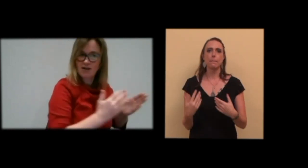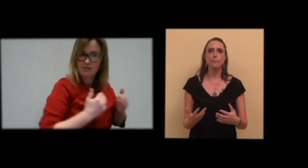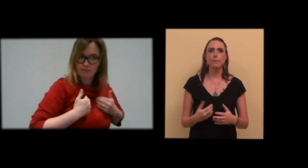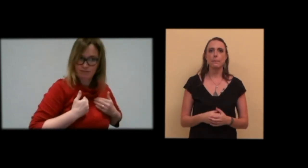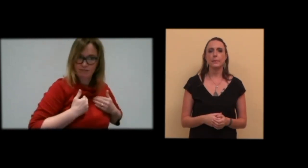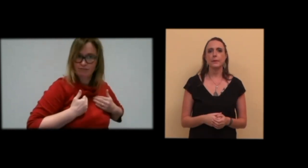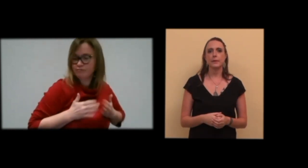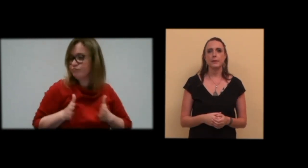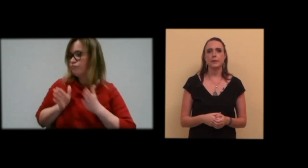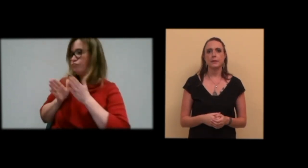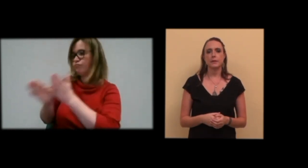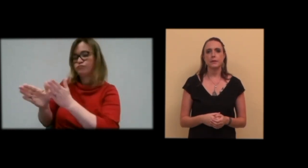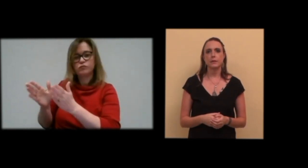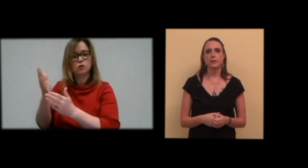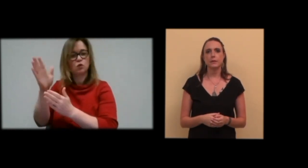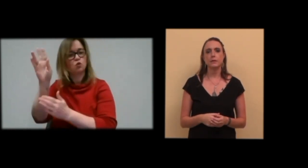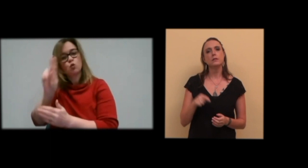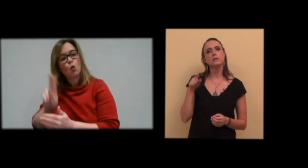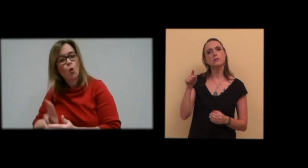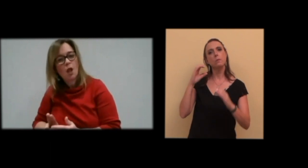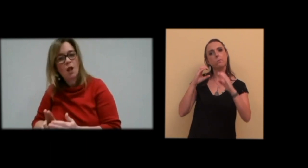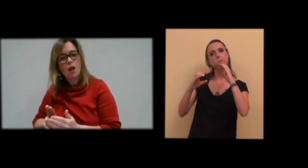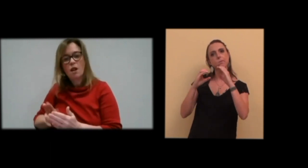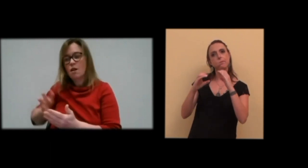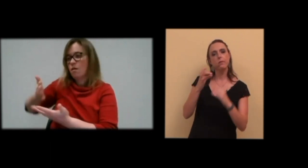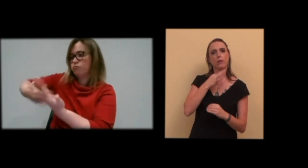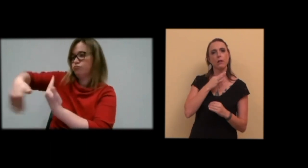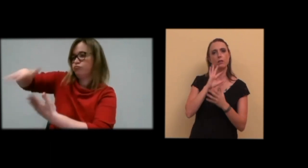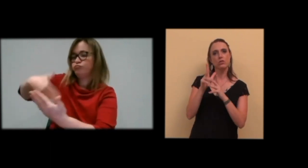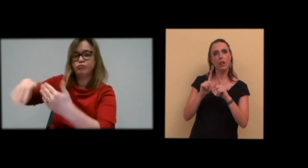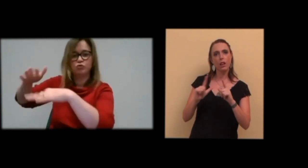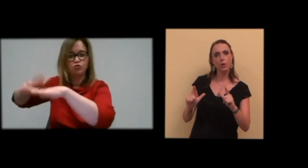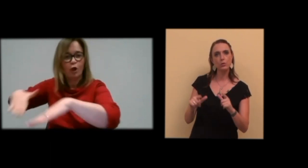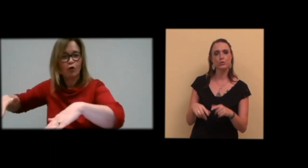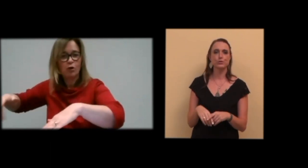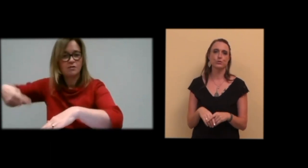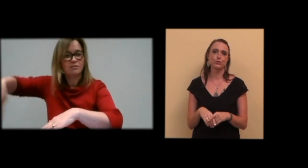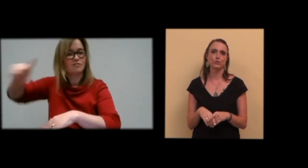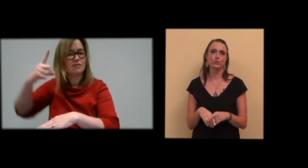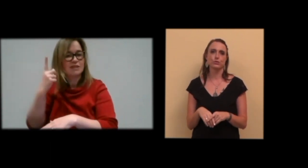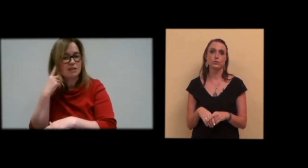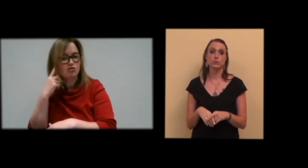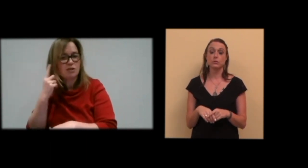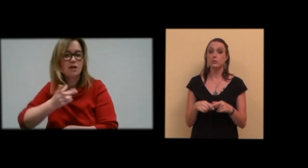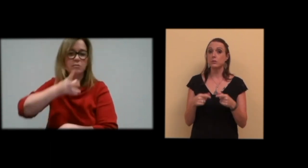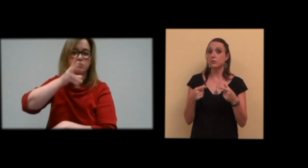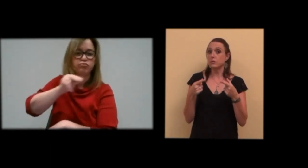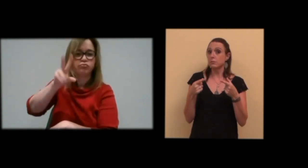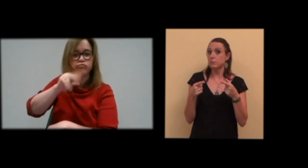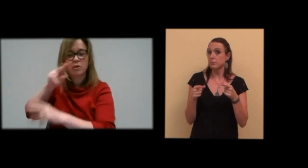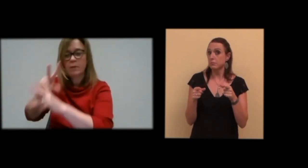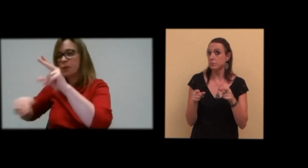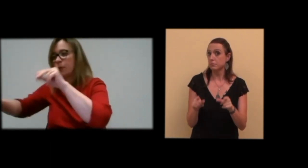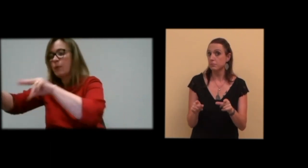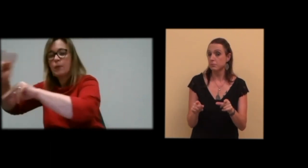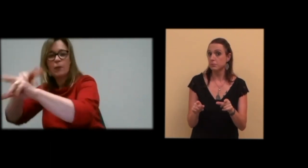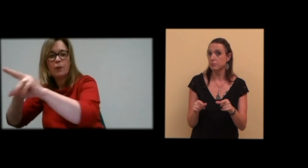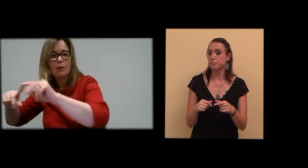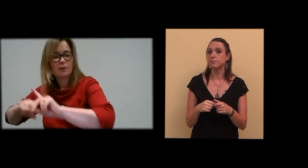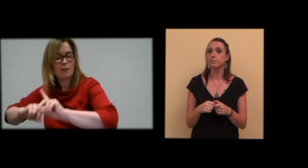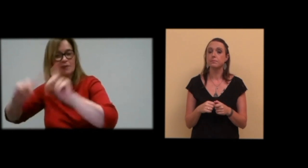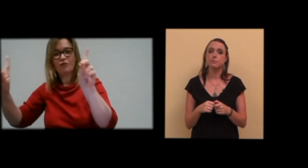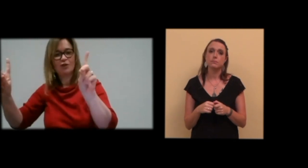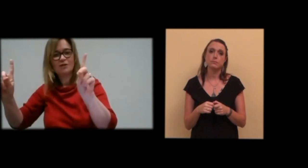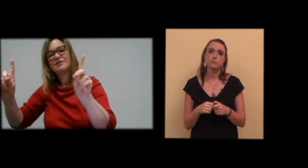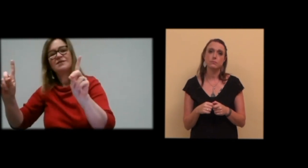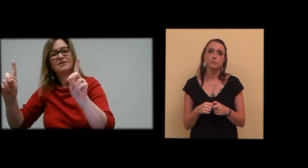off. They would tap the parents to get their attention. They would communicate in British Sign Language at school.